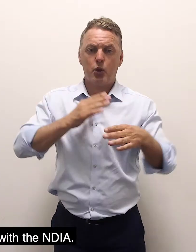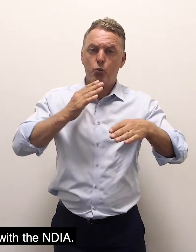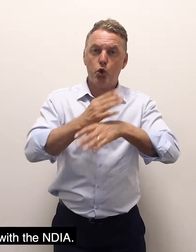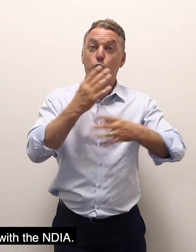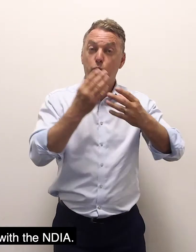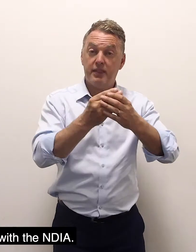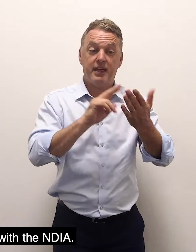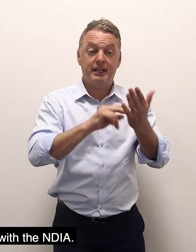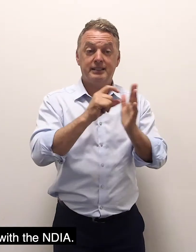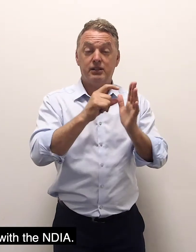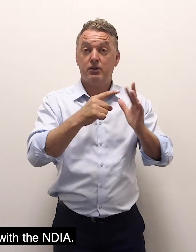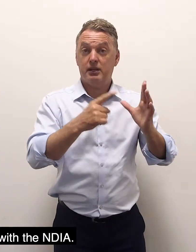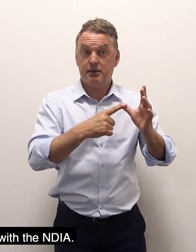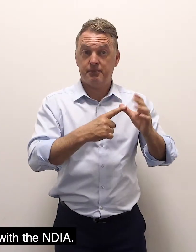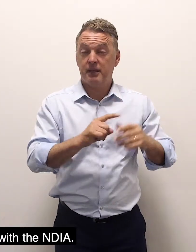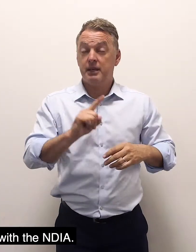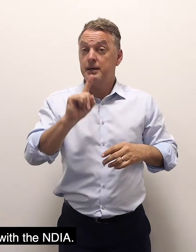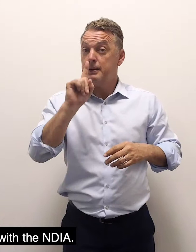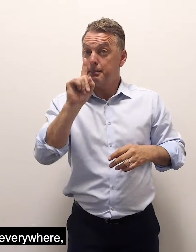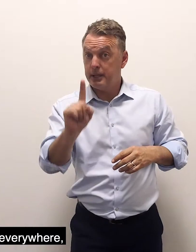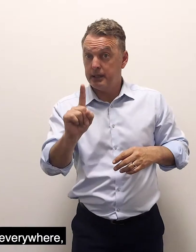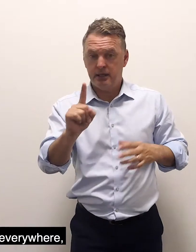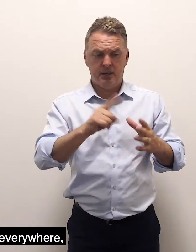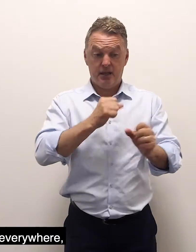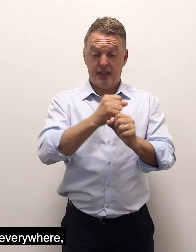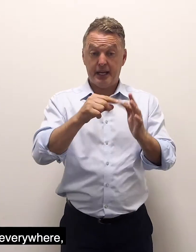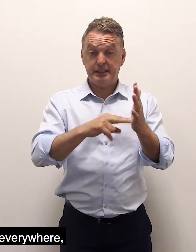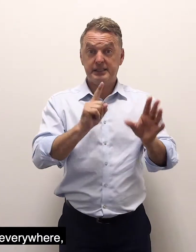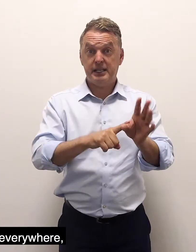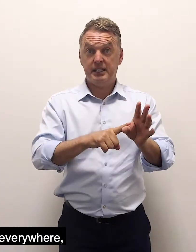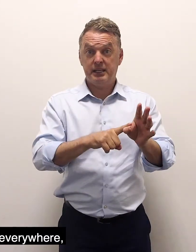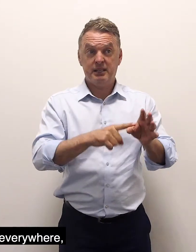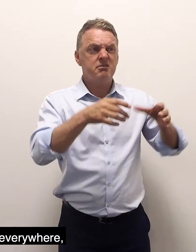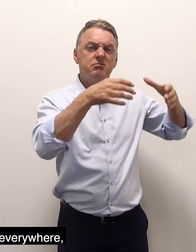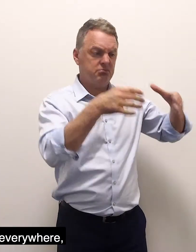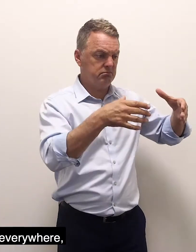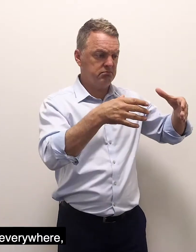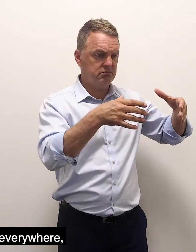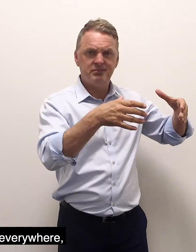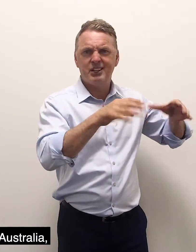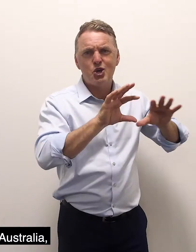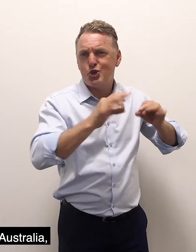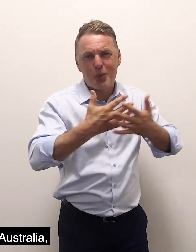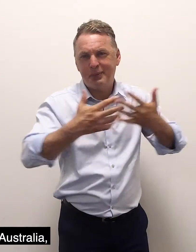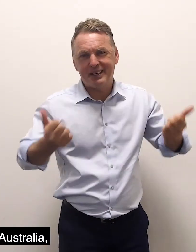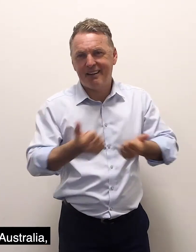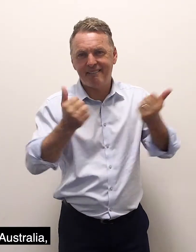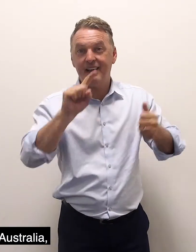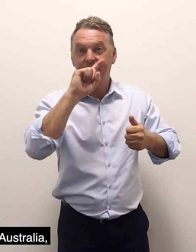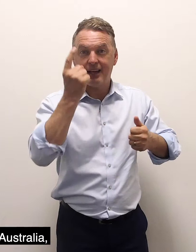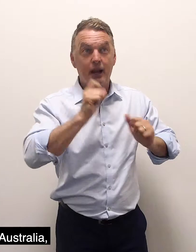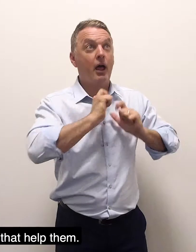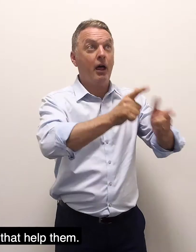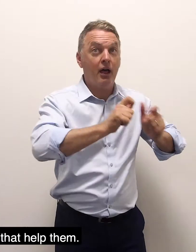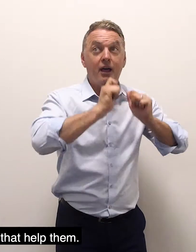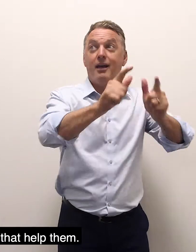they are people that work with the NDIA. But the agency can't be everywhere. They can't be all over